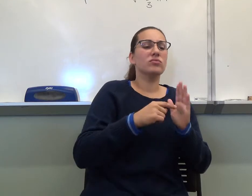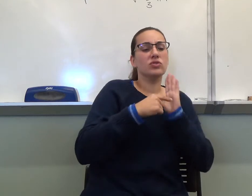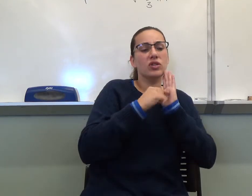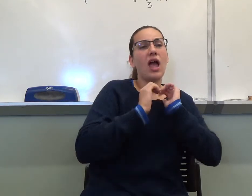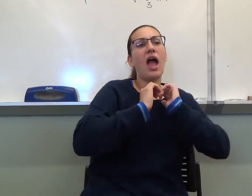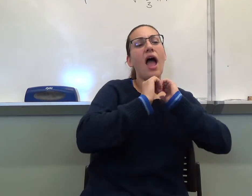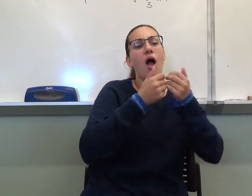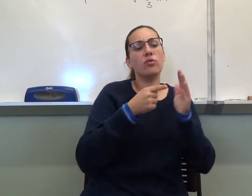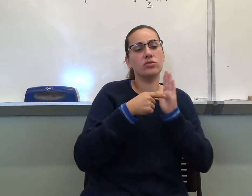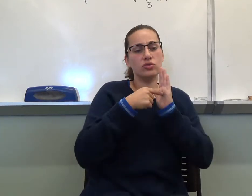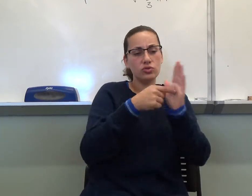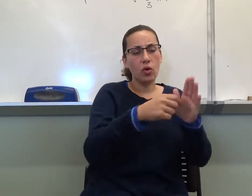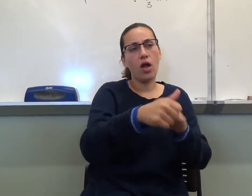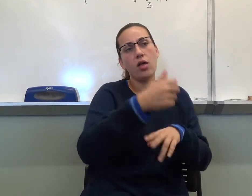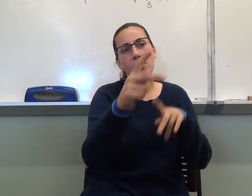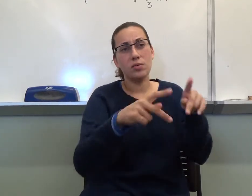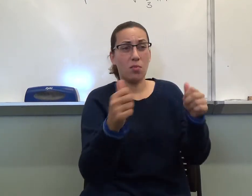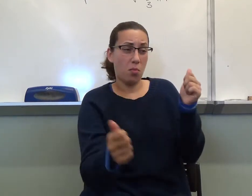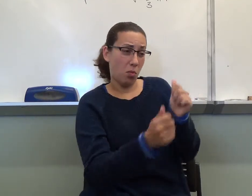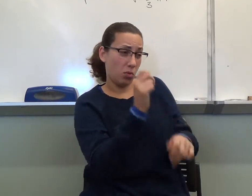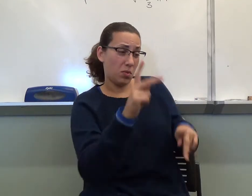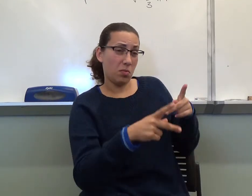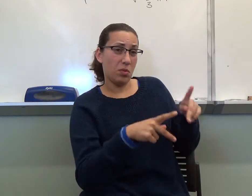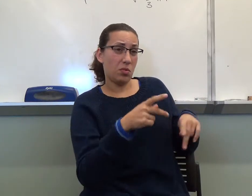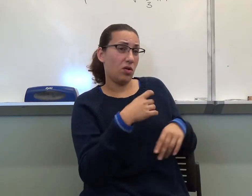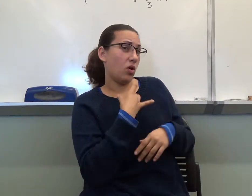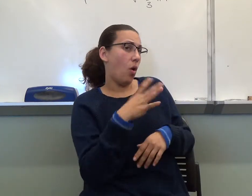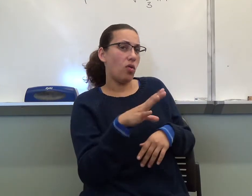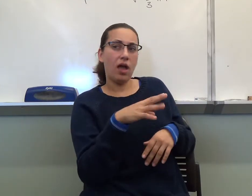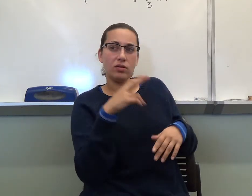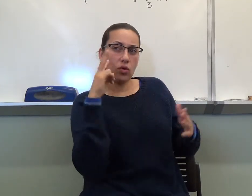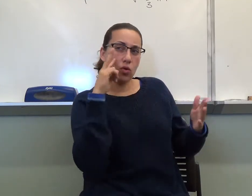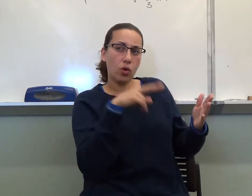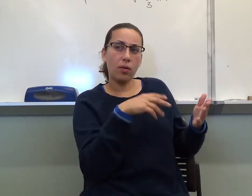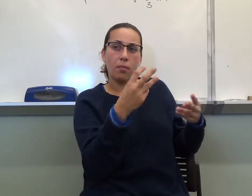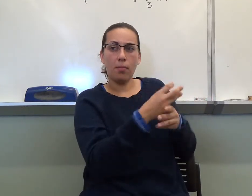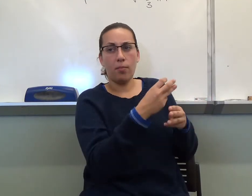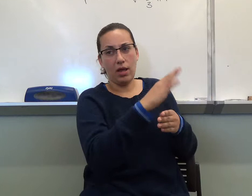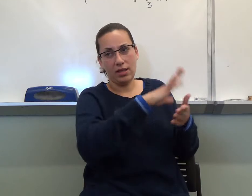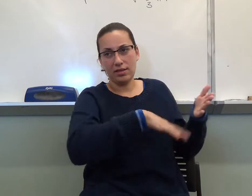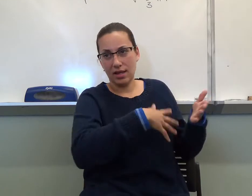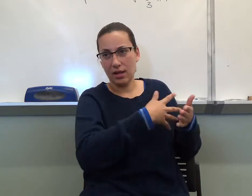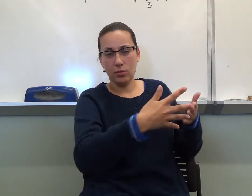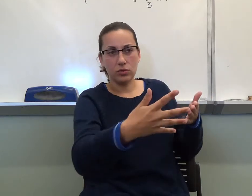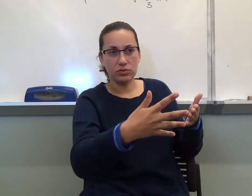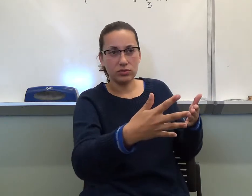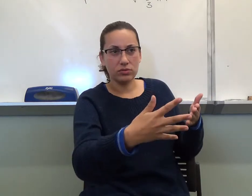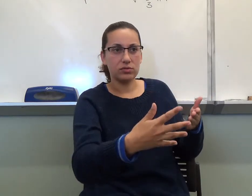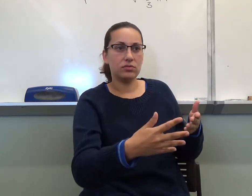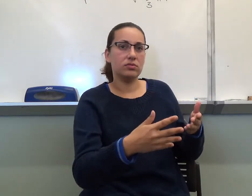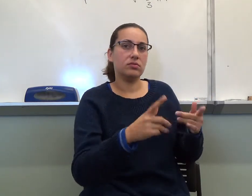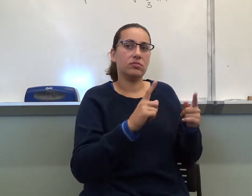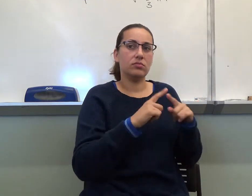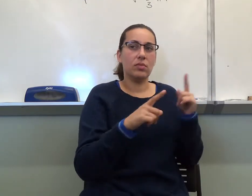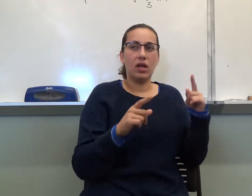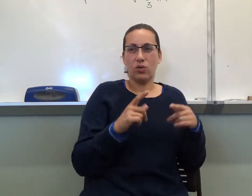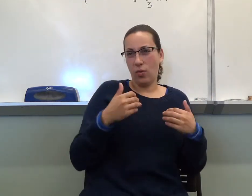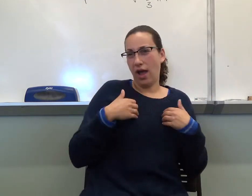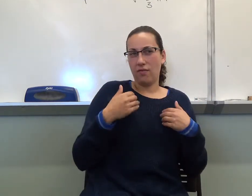most people do not like tables. We're going to look at tables to begin with. They're not that bad. But, you get a person over 35 years